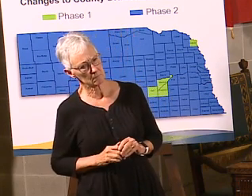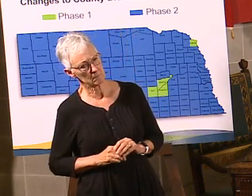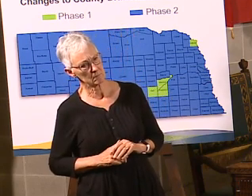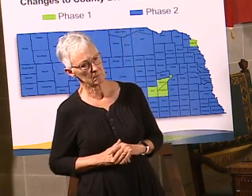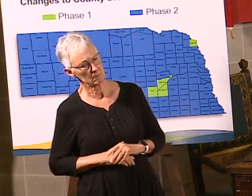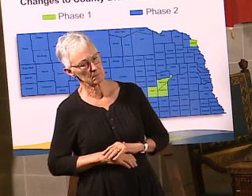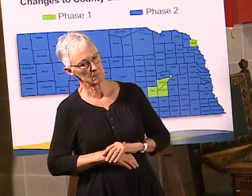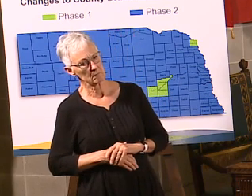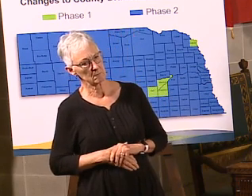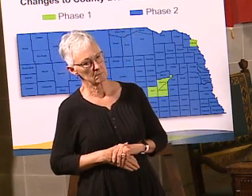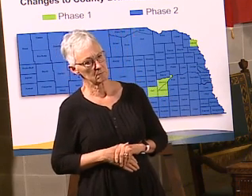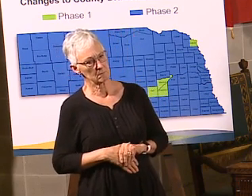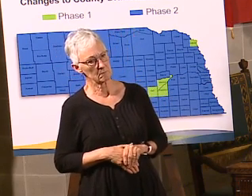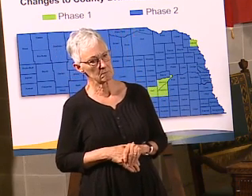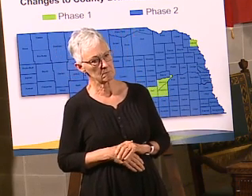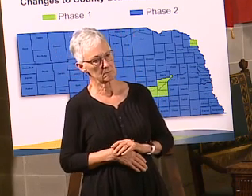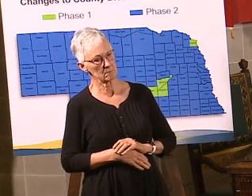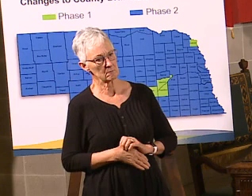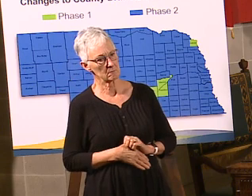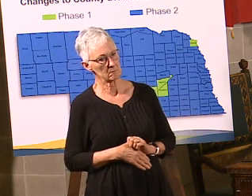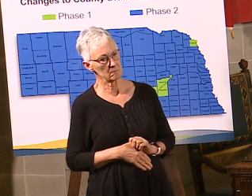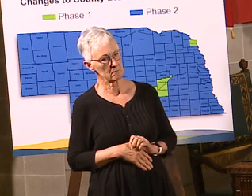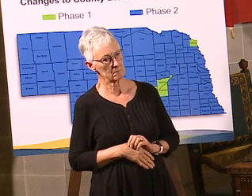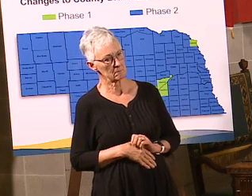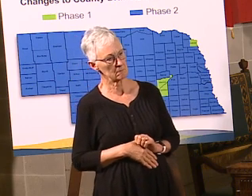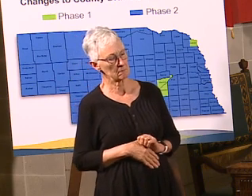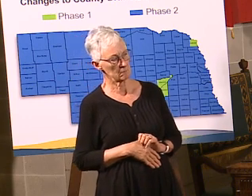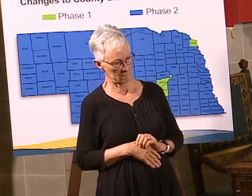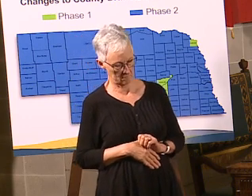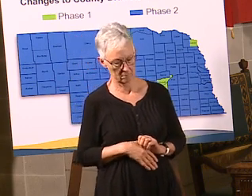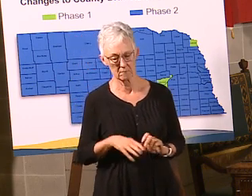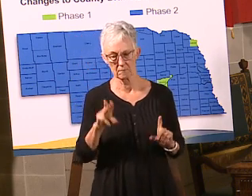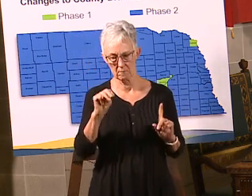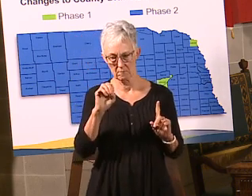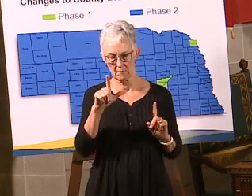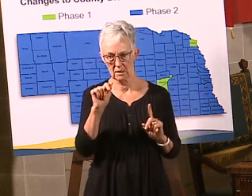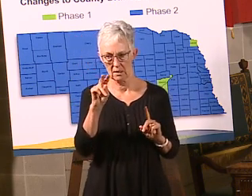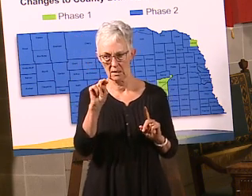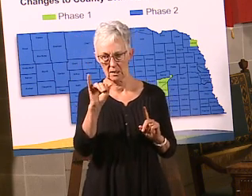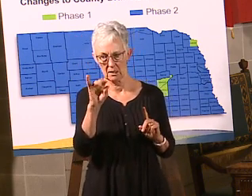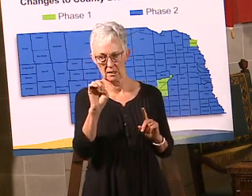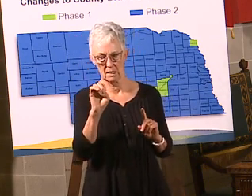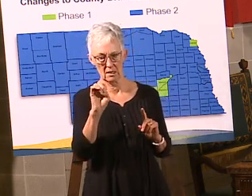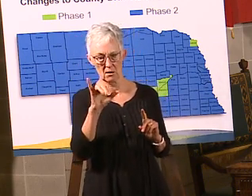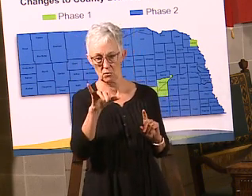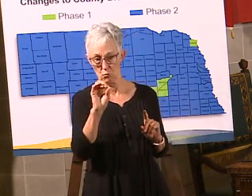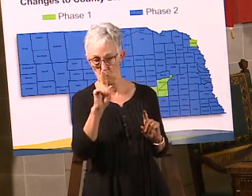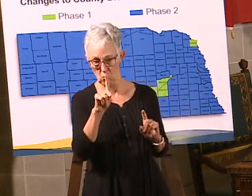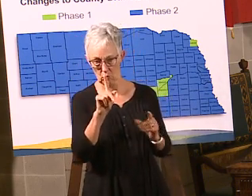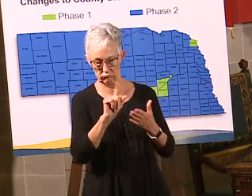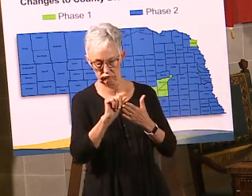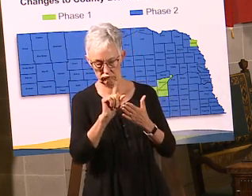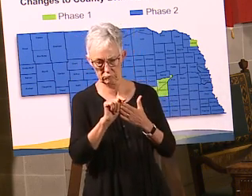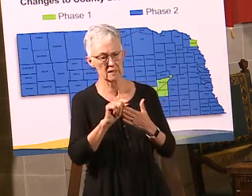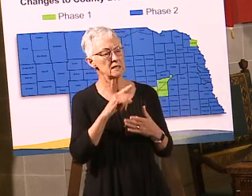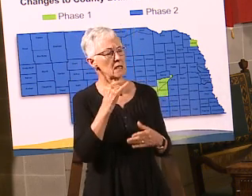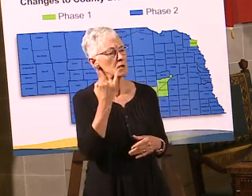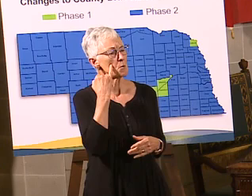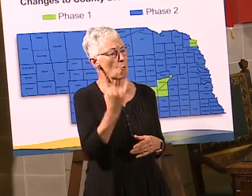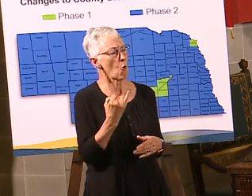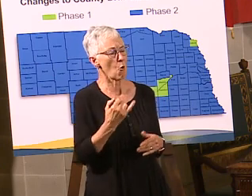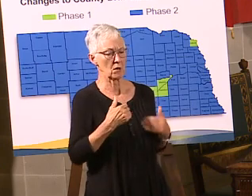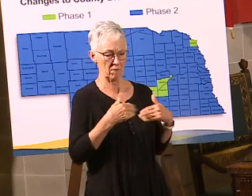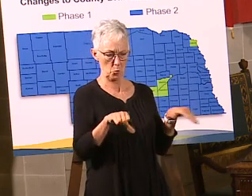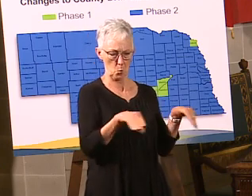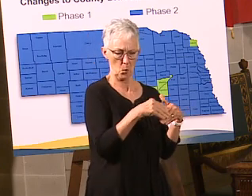the capacity limit if they don't already have a rated capacity? So Melanie Wilkinson of the York News Times wants to know that, hey, say I'm having a wedding at home and I